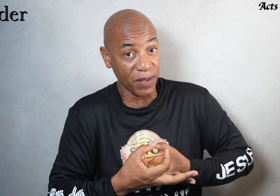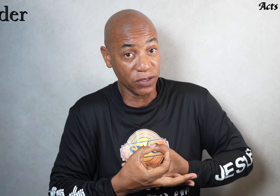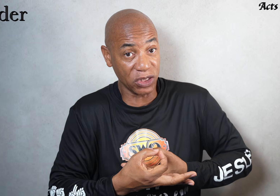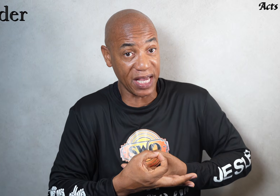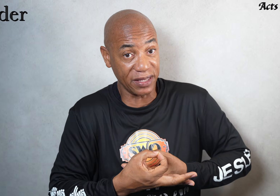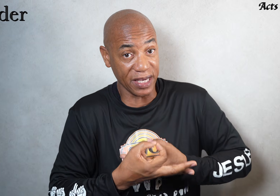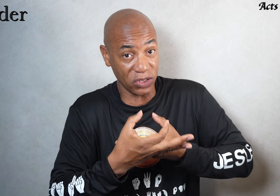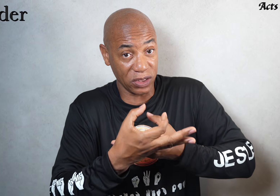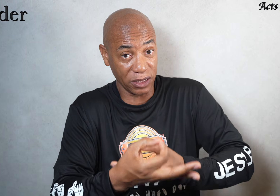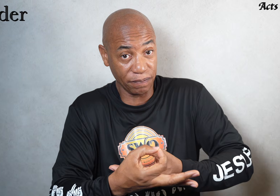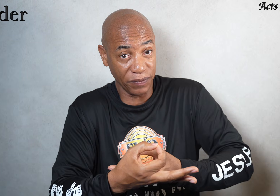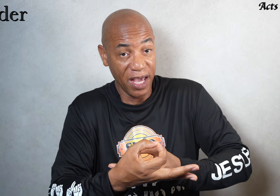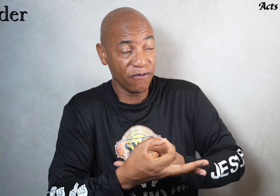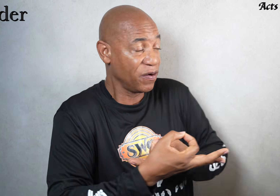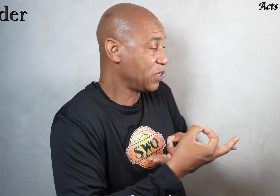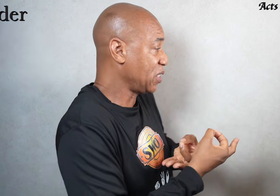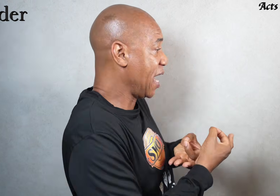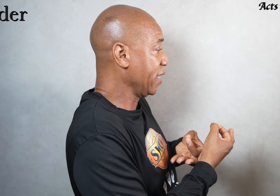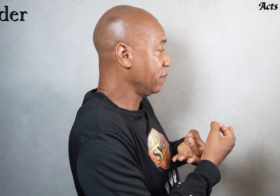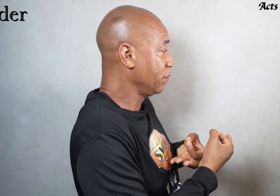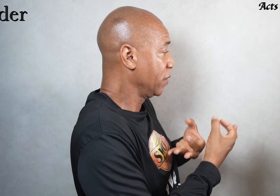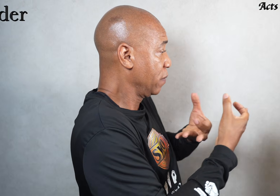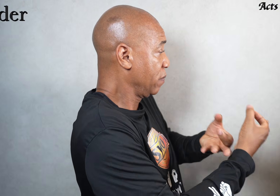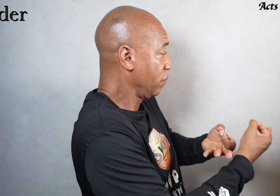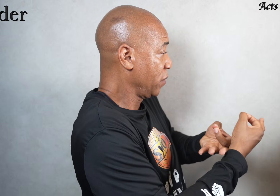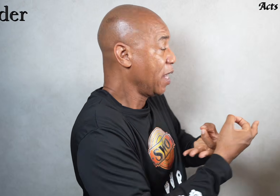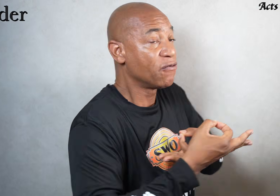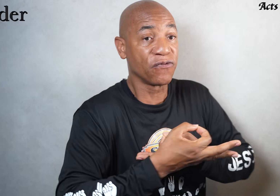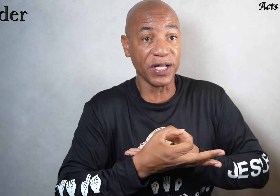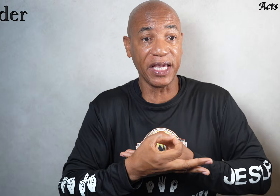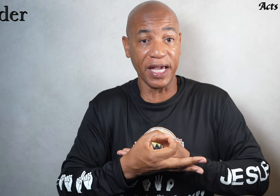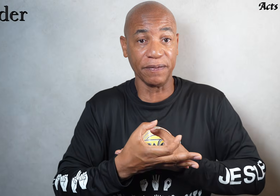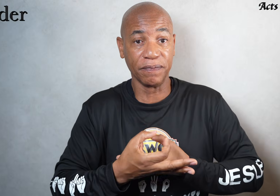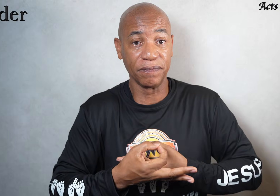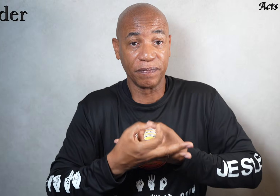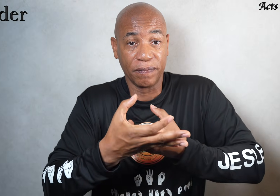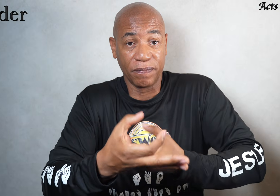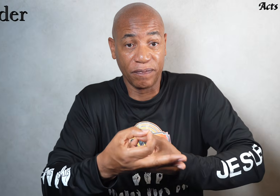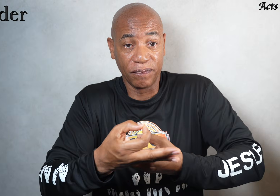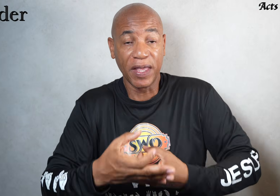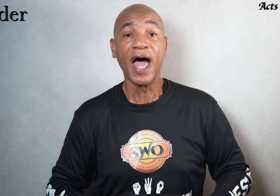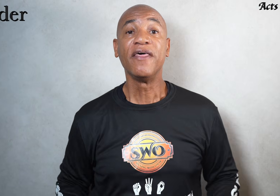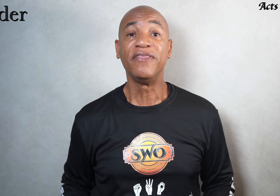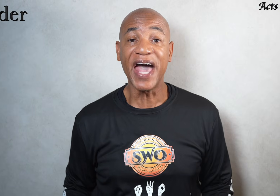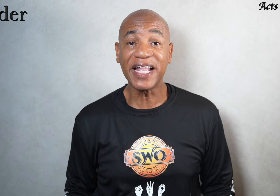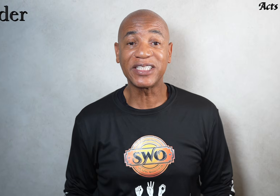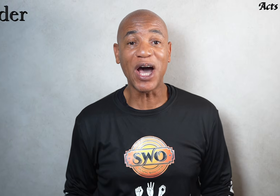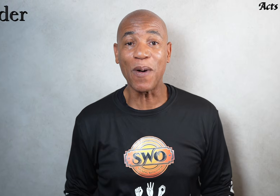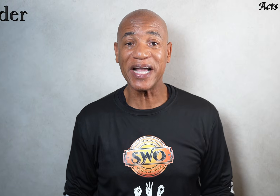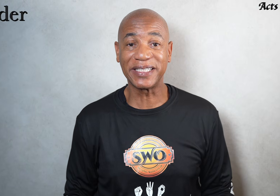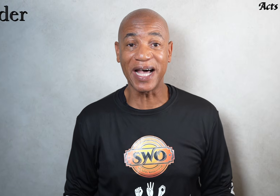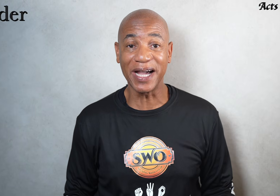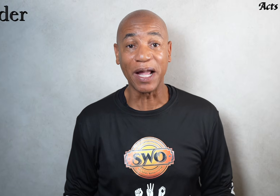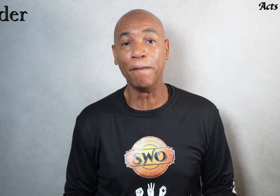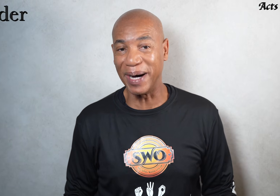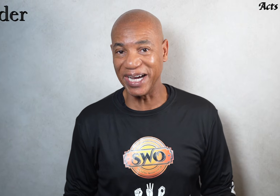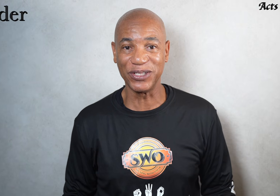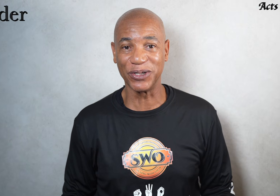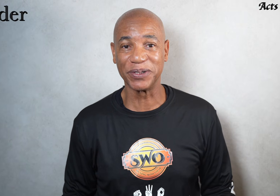just like this. From the side, front again. That is how I sign binder.